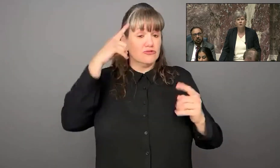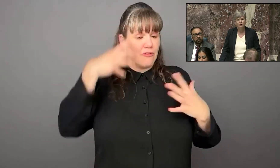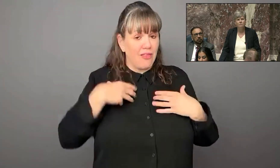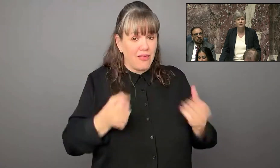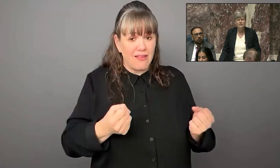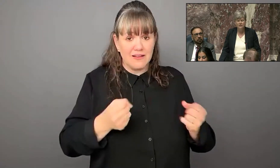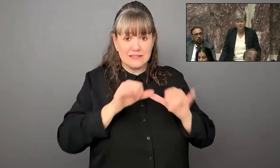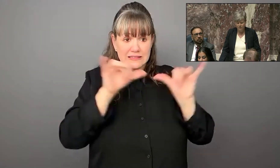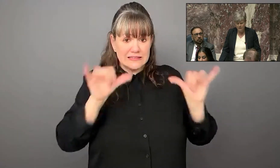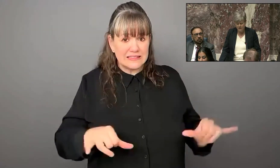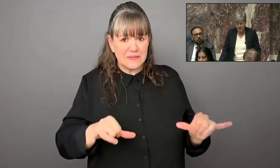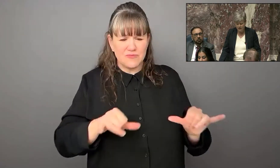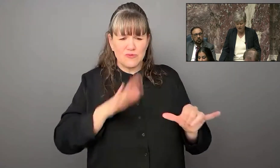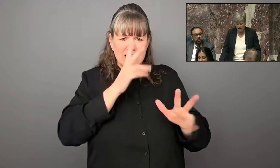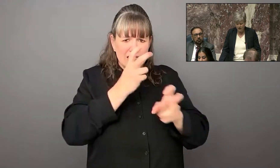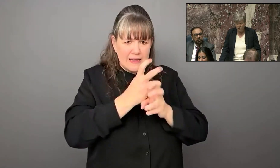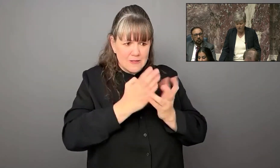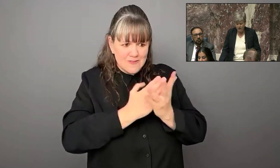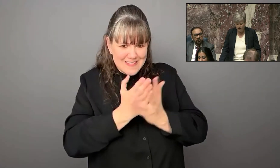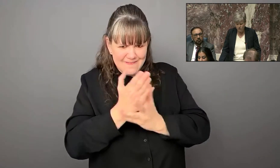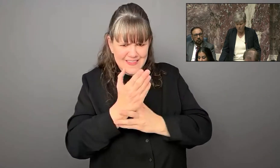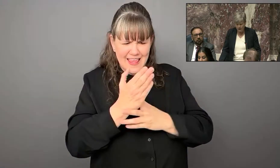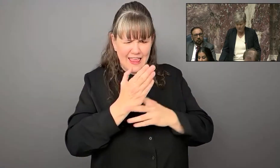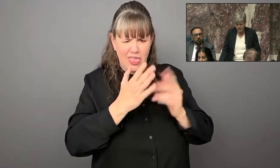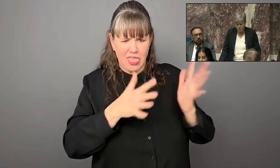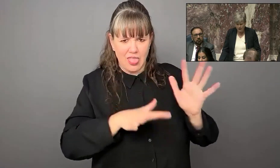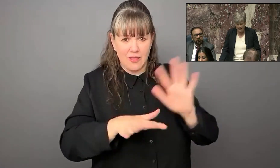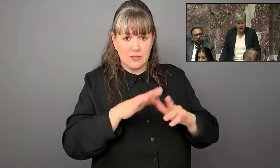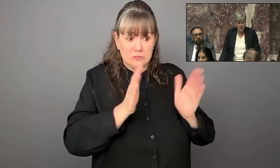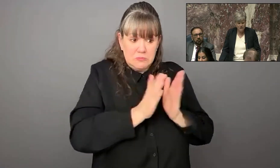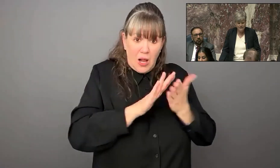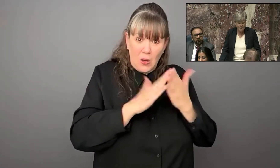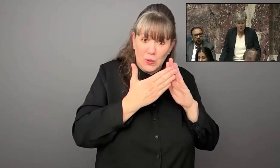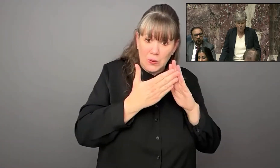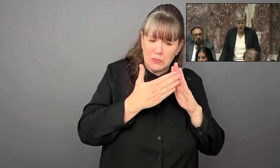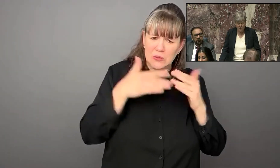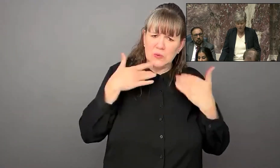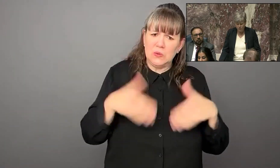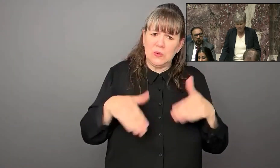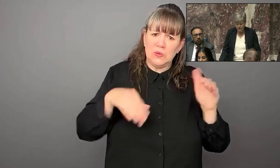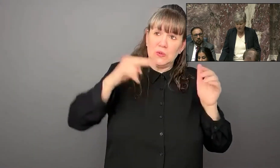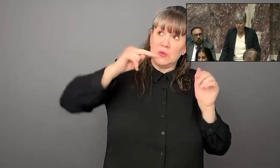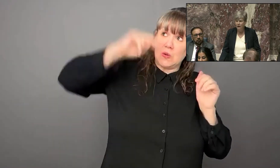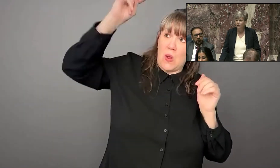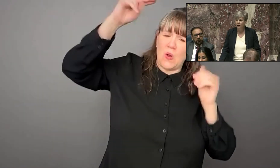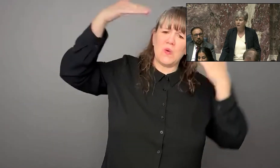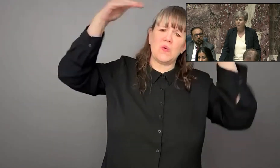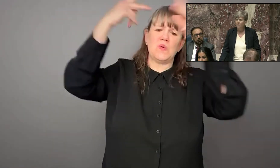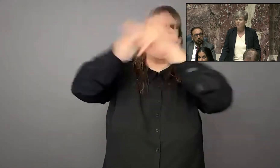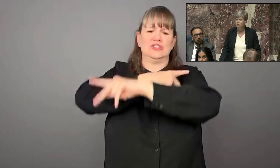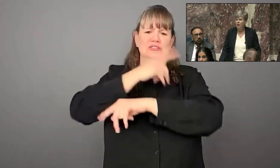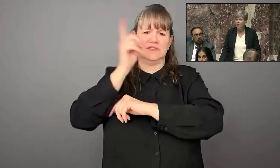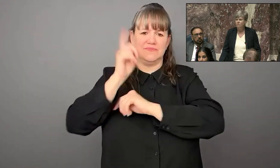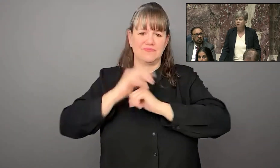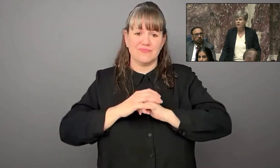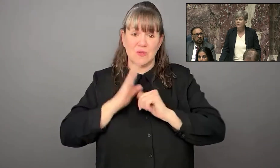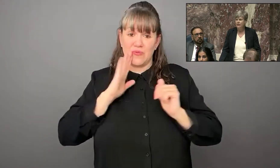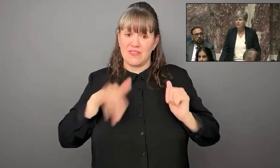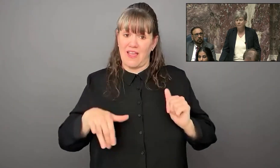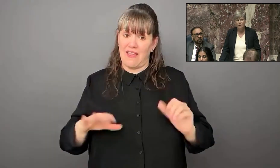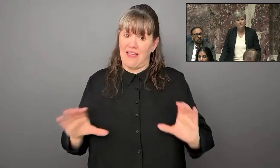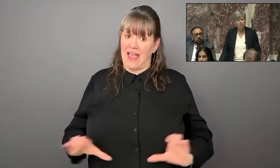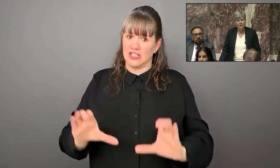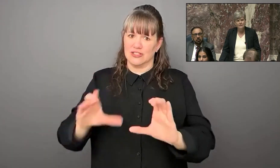in smaller communities experience that to a greater degree. And that's why action is needed, and I completely agree. It's why we've